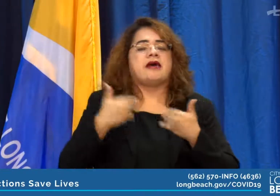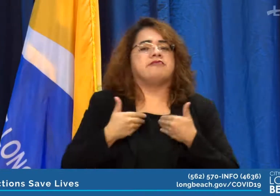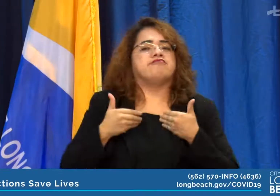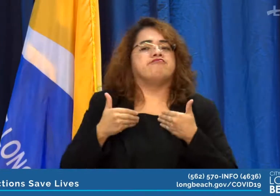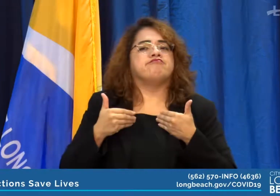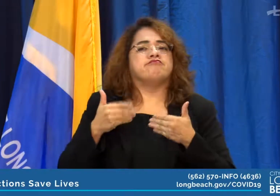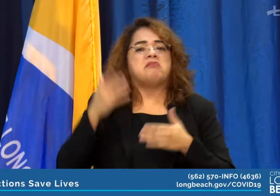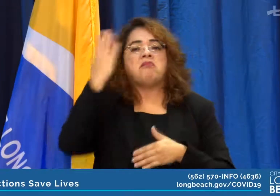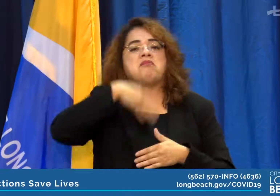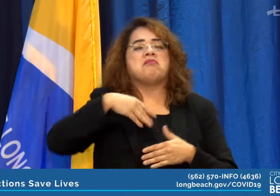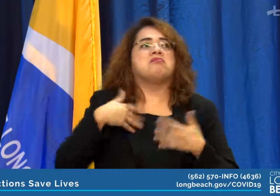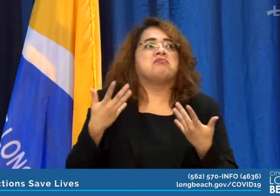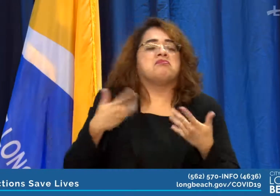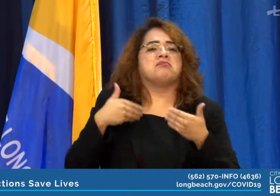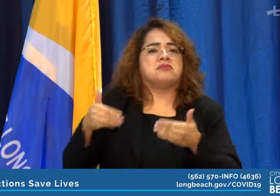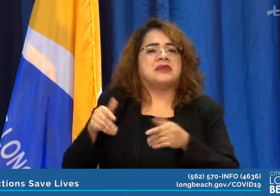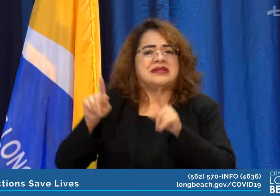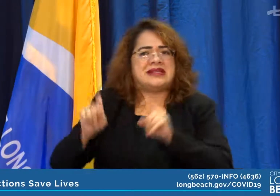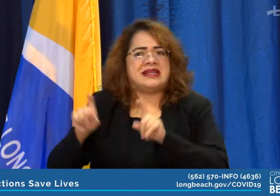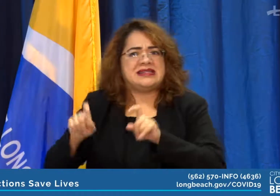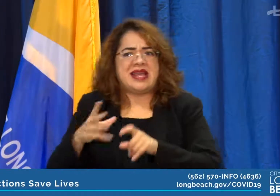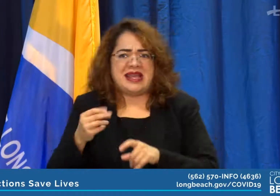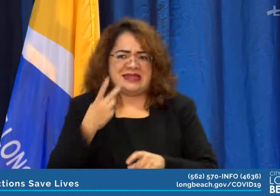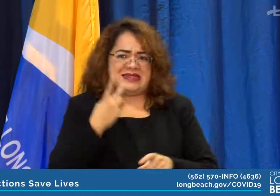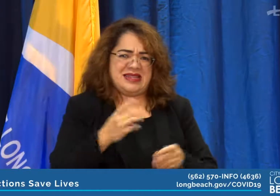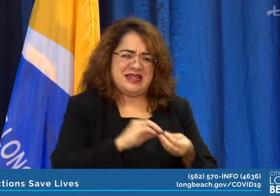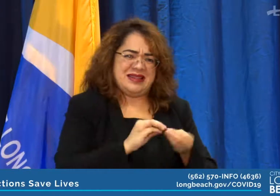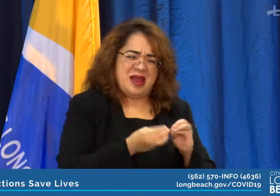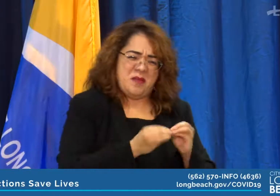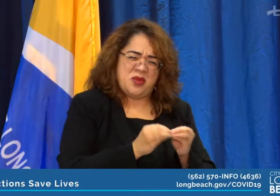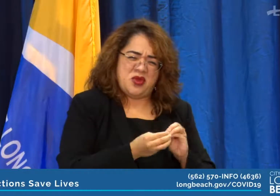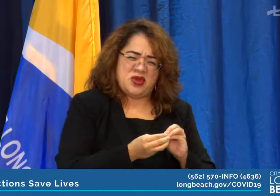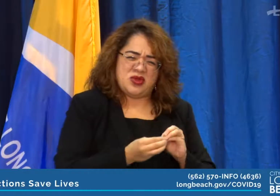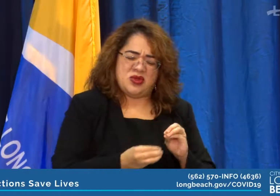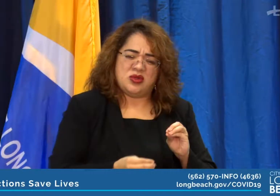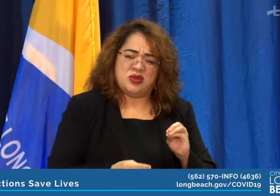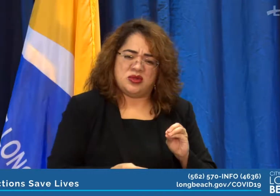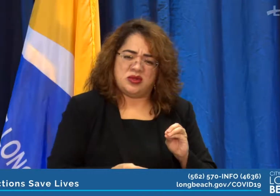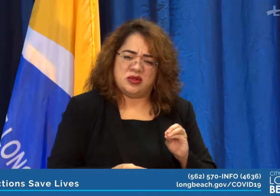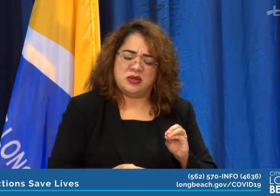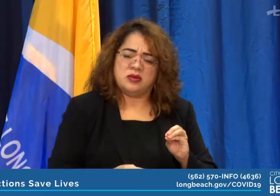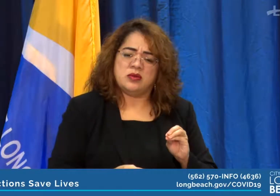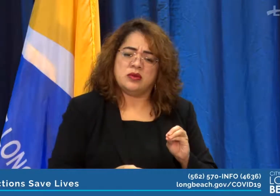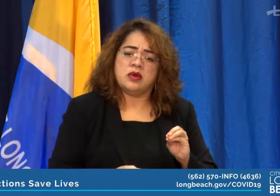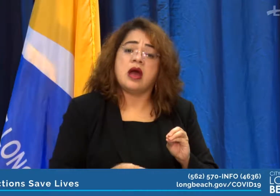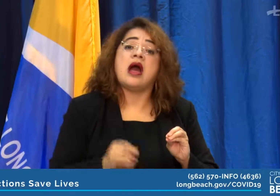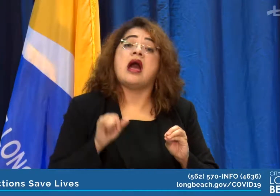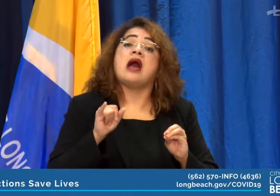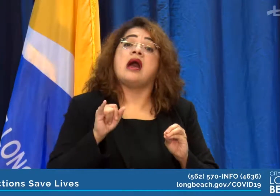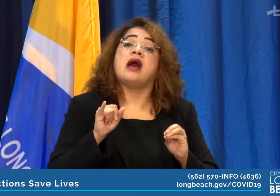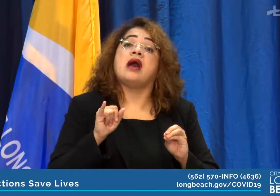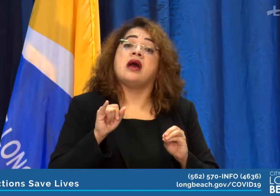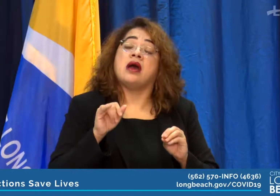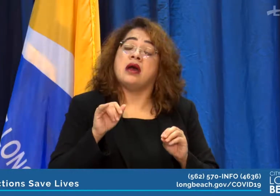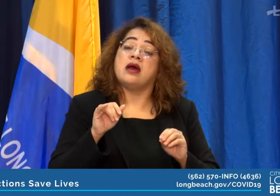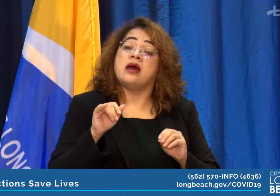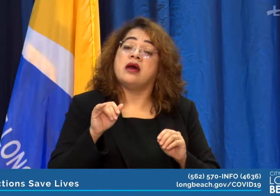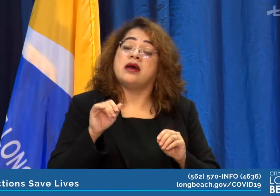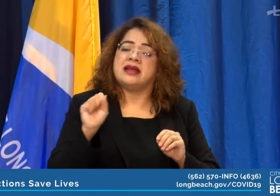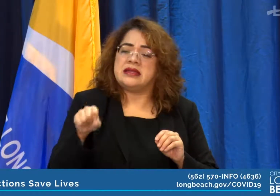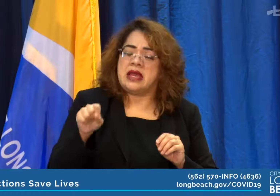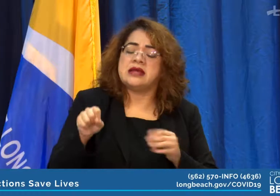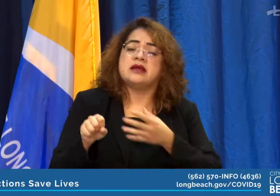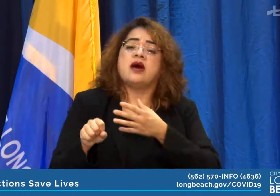now, and so we're starting to see the numbers? Is that the gist of your question? Yes. Okay. And if so, do you guys